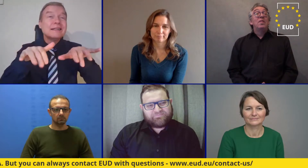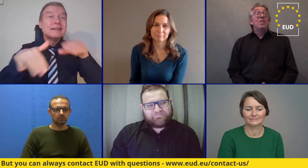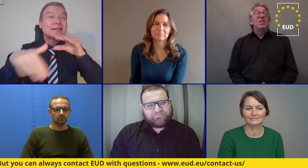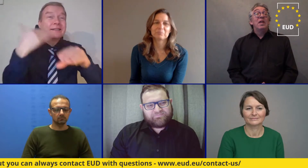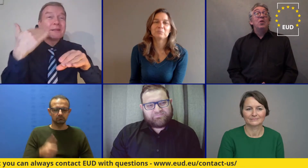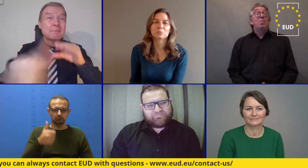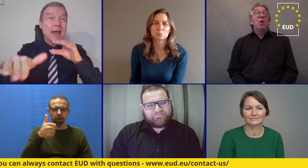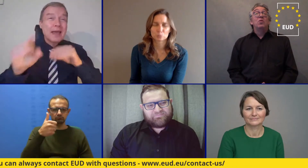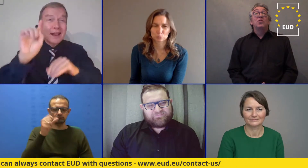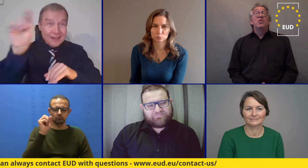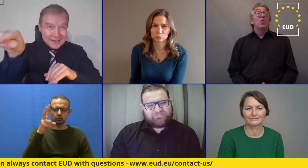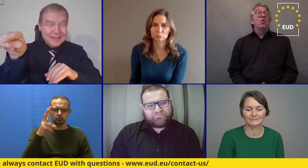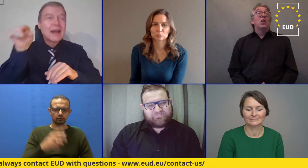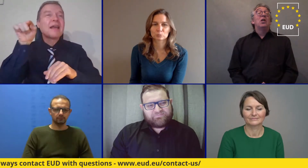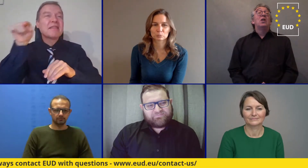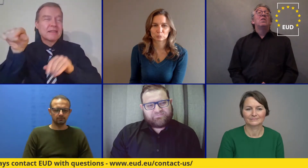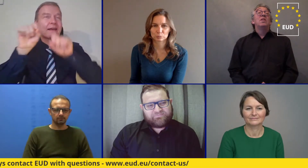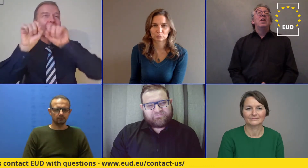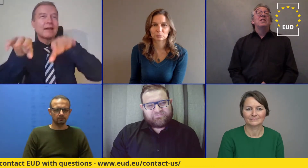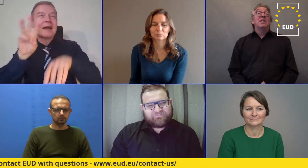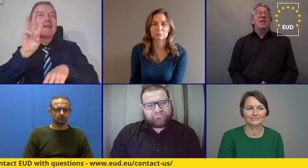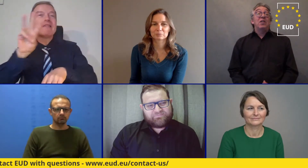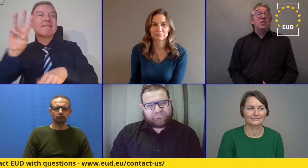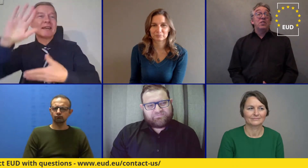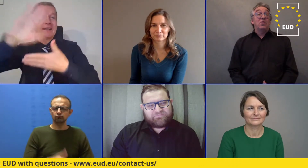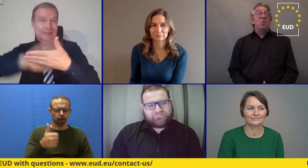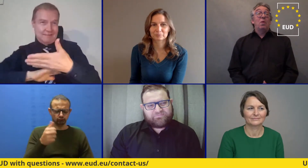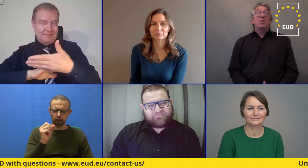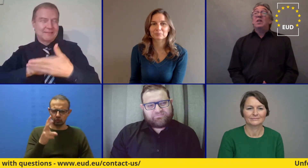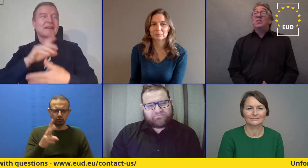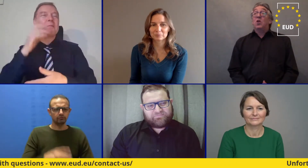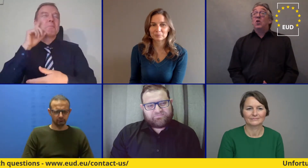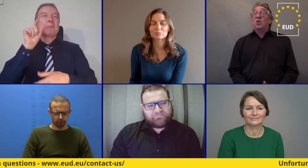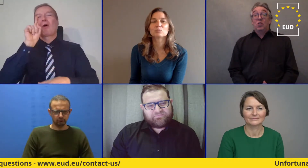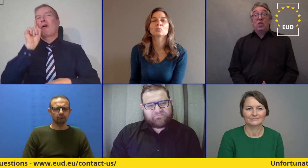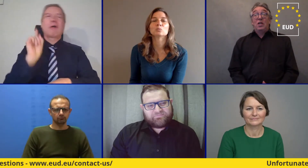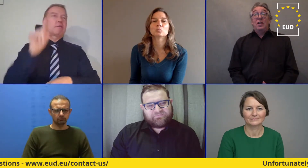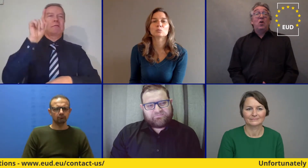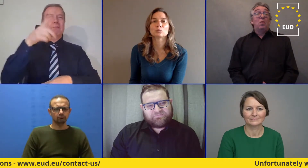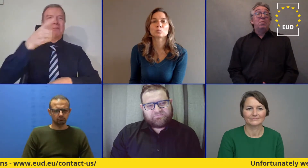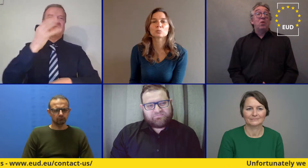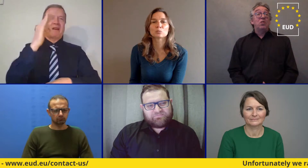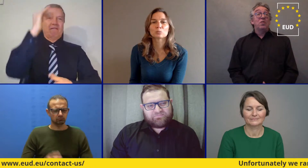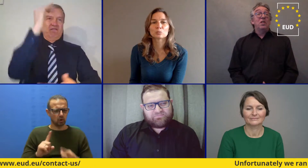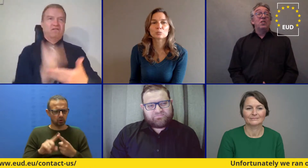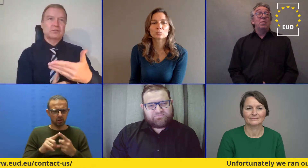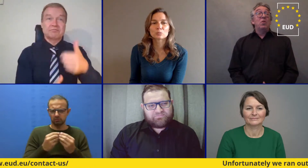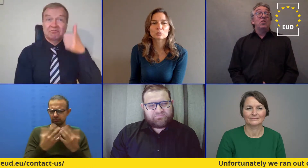David, can you post your the exact address of the website in the comment box or in the chat box?